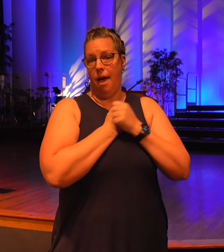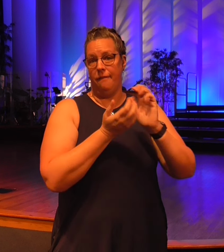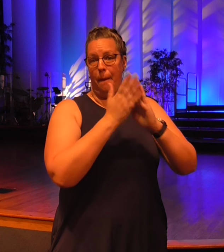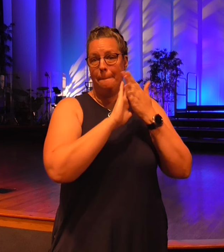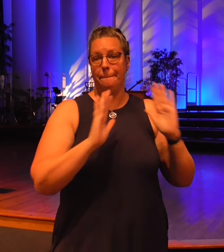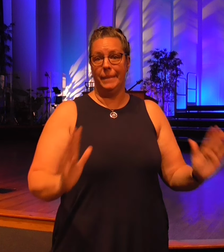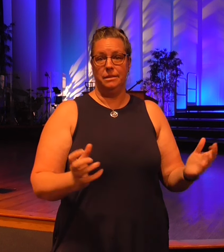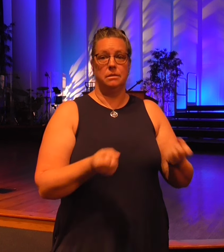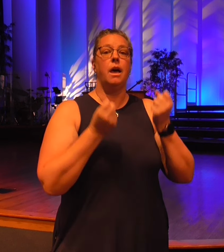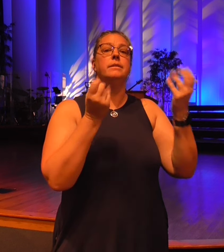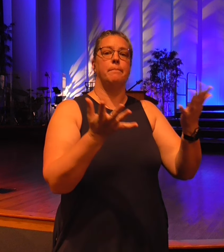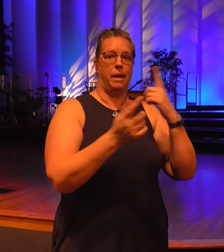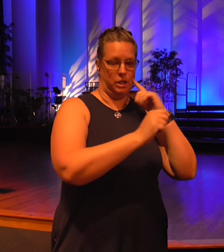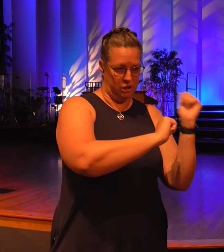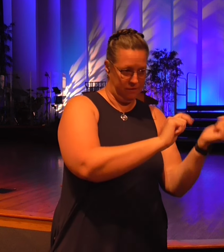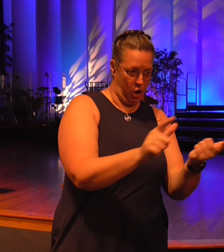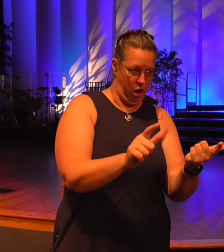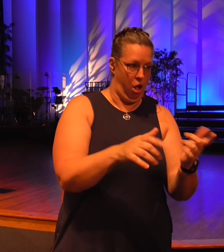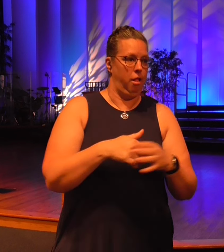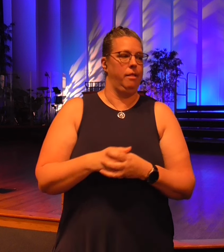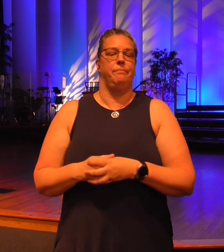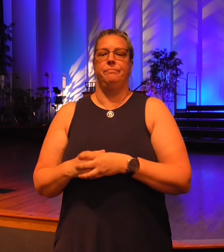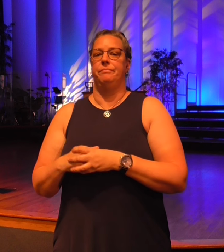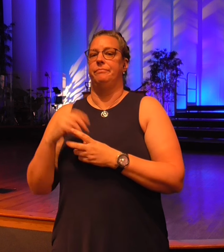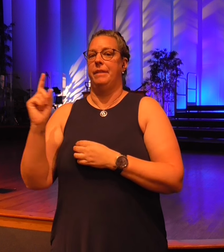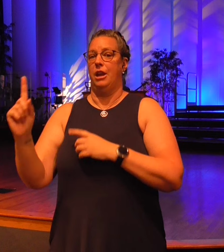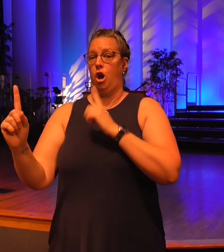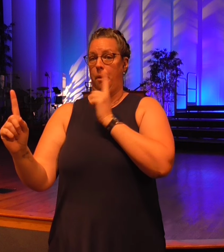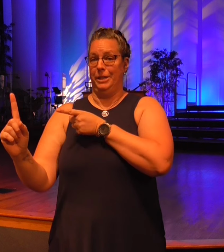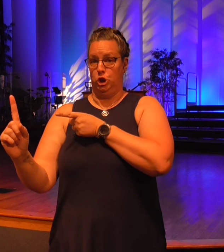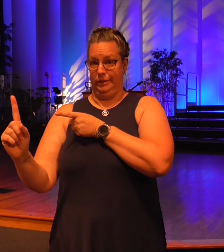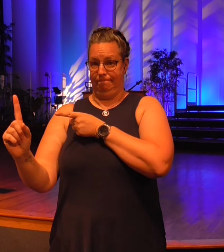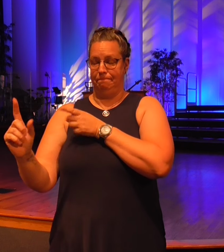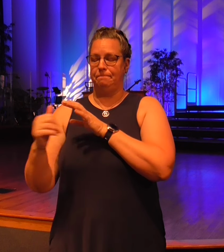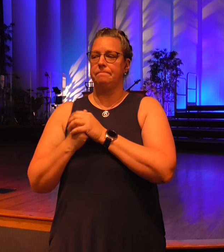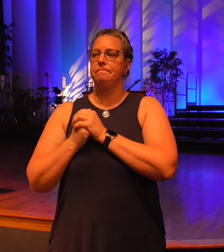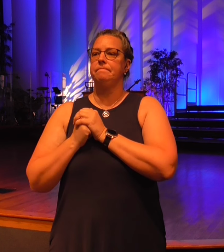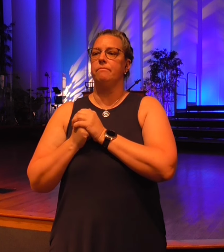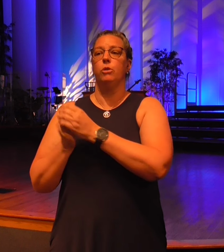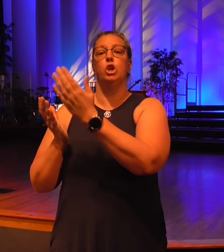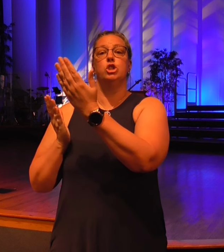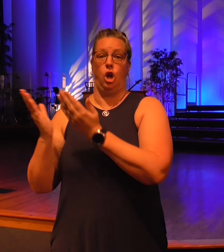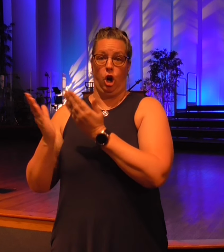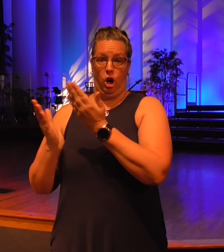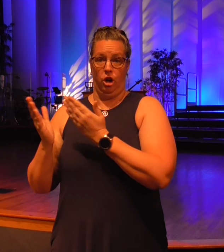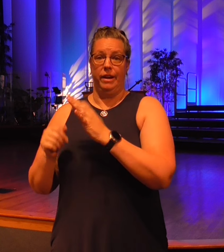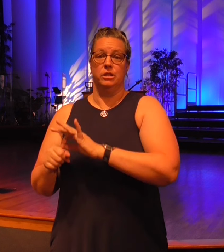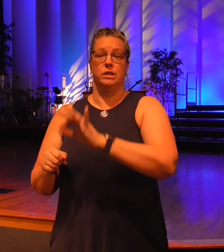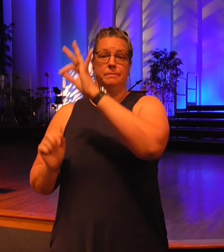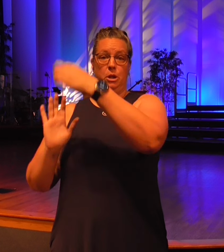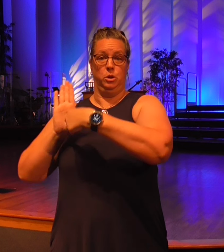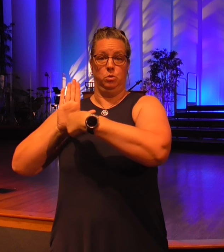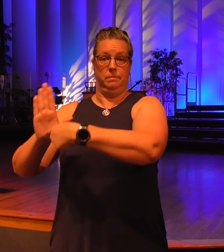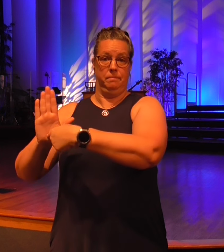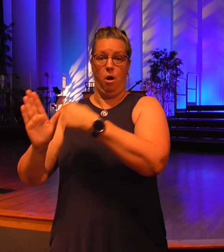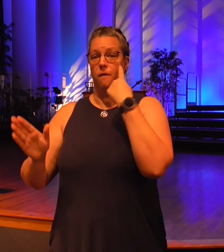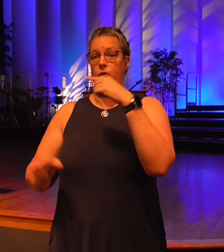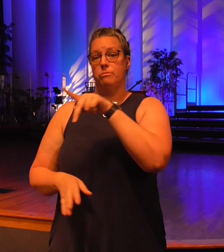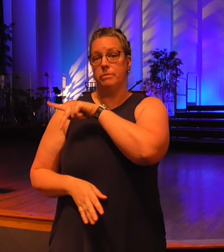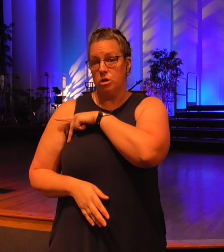love, peace, and abundance for all. And our mission, to serve as a spiritual